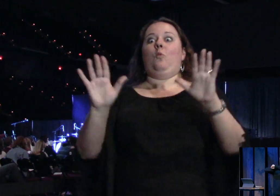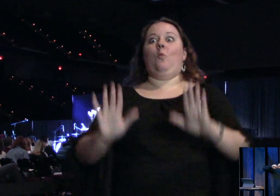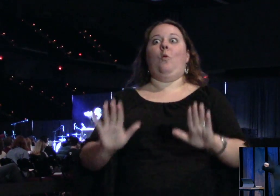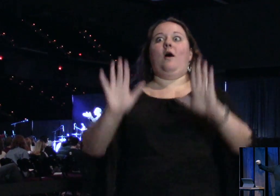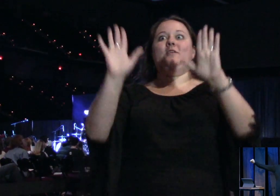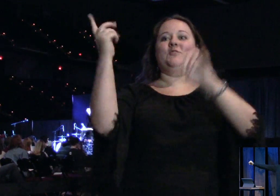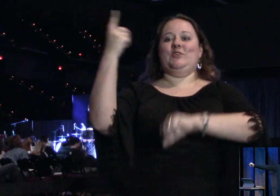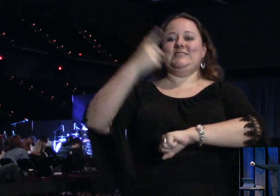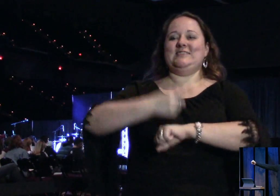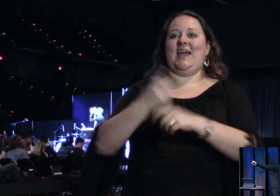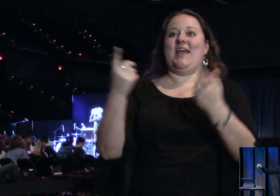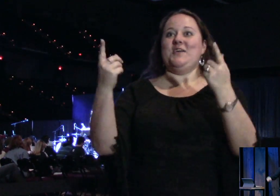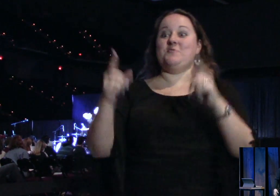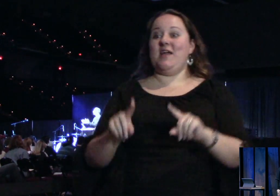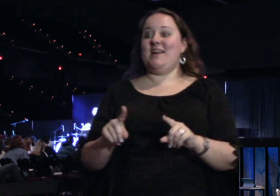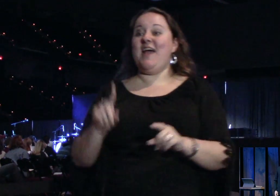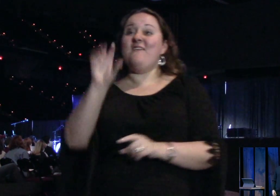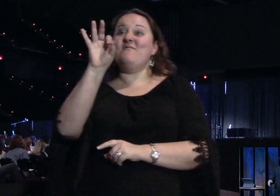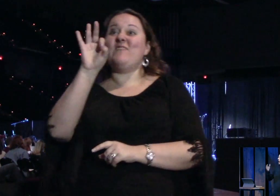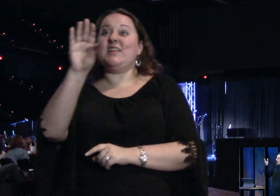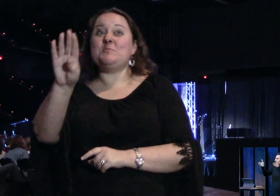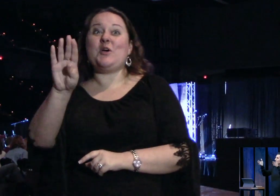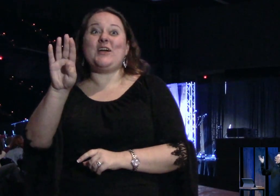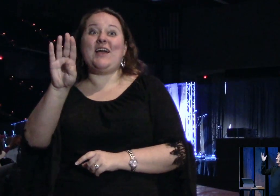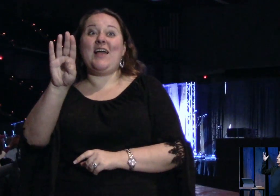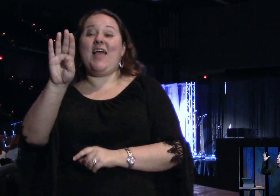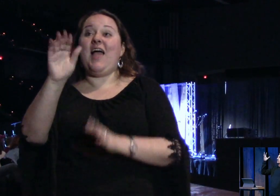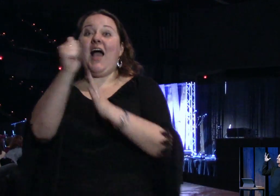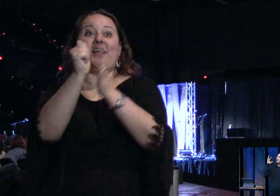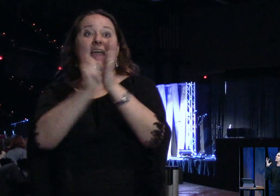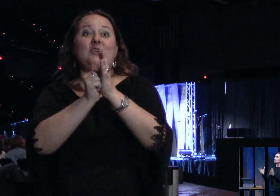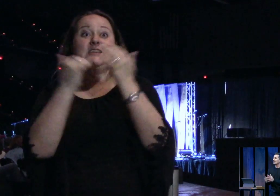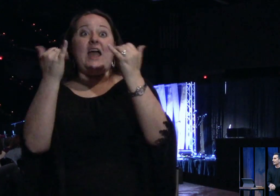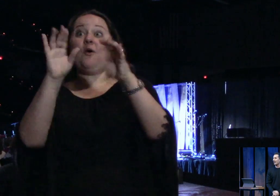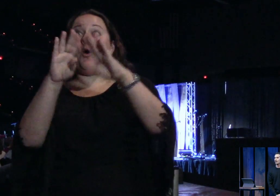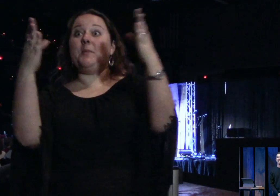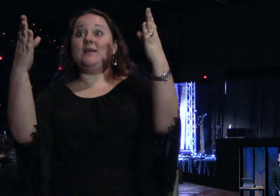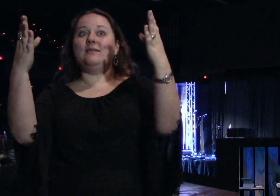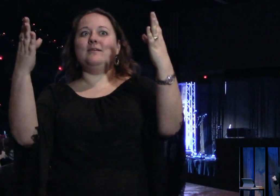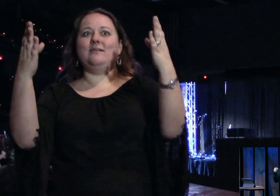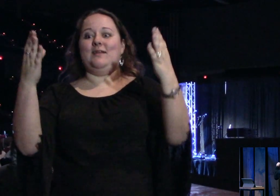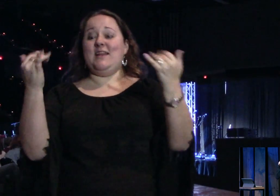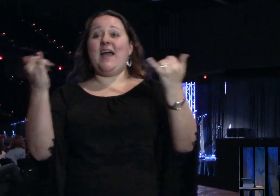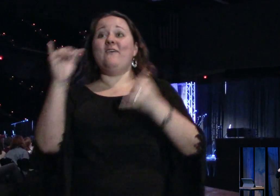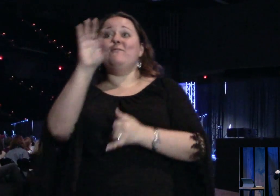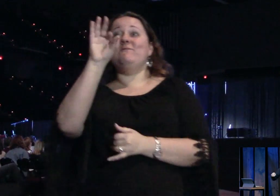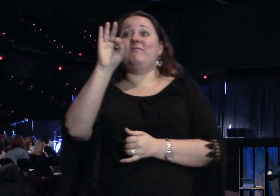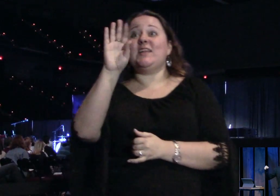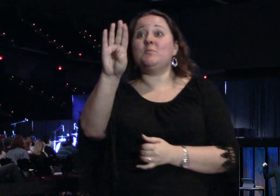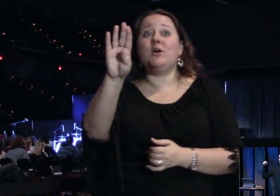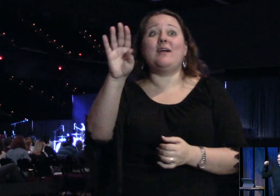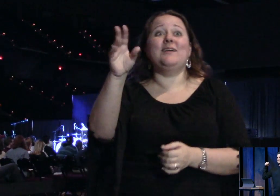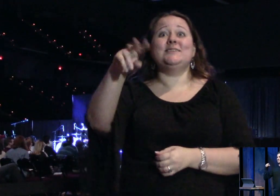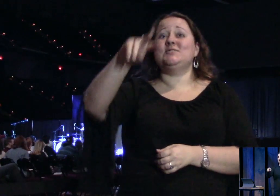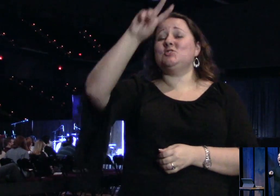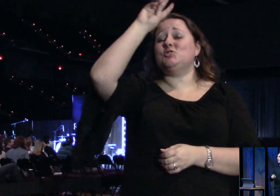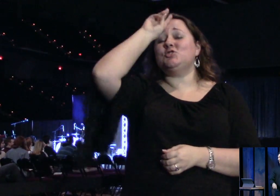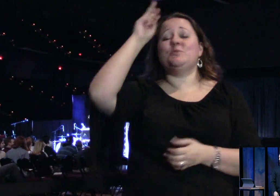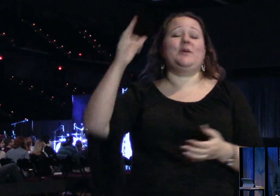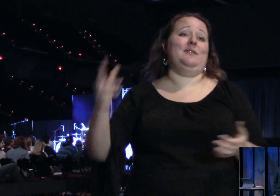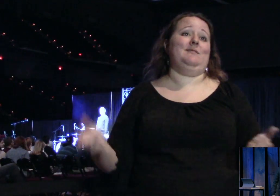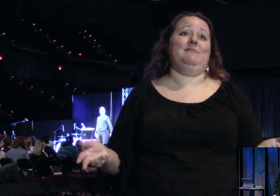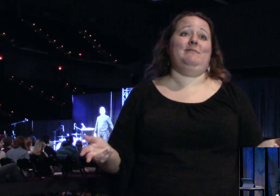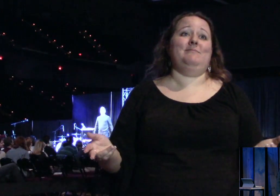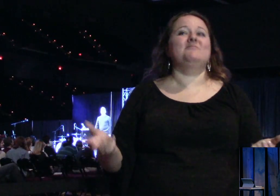Remember how glorious that day was when you got to open your Facebook account. And now Facebook is